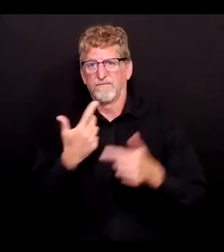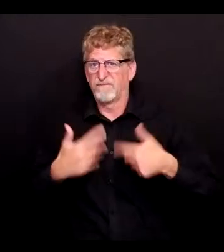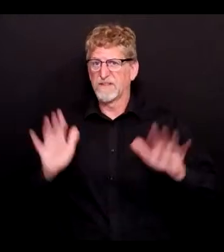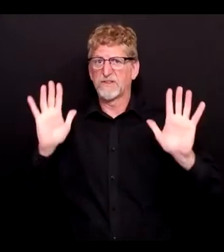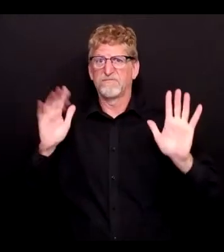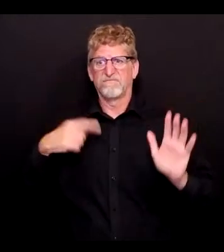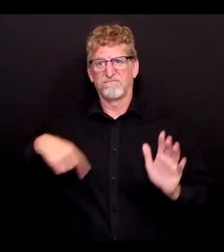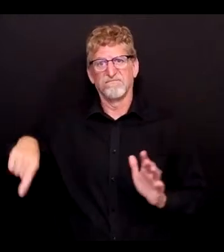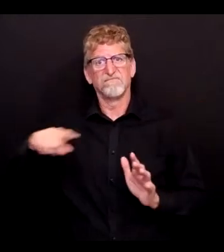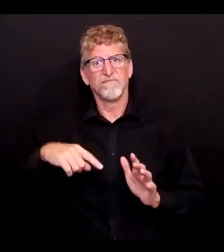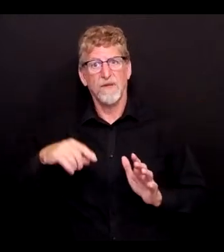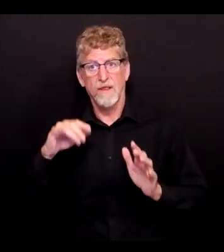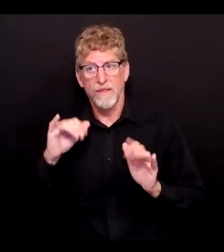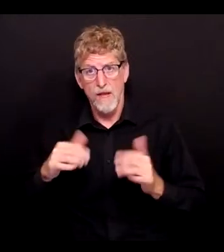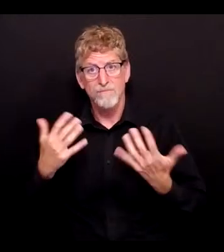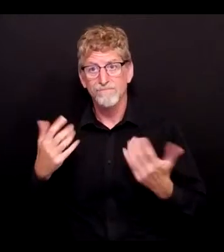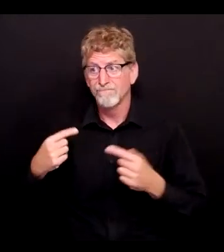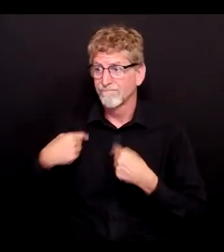week,